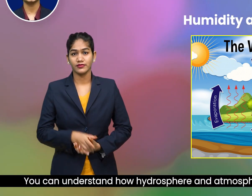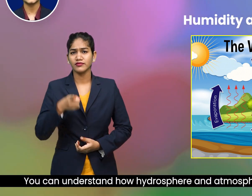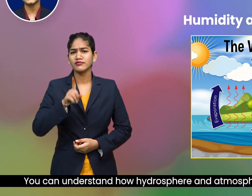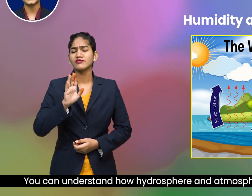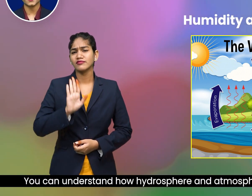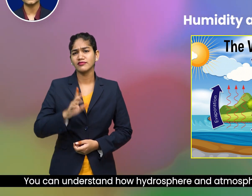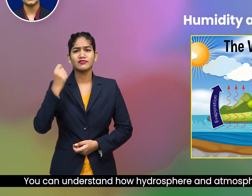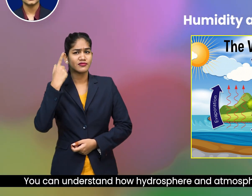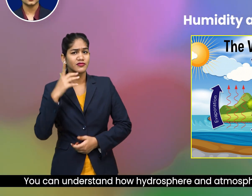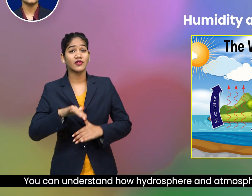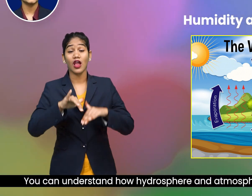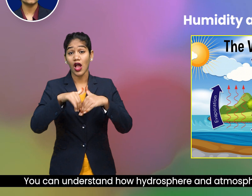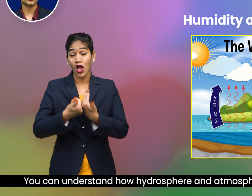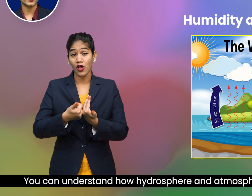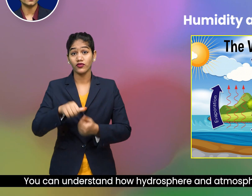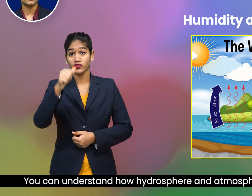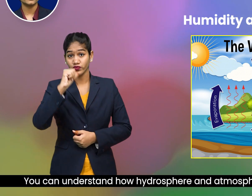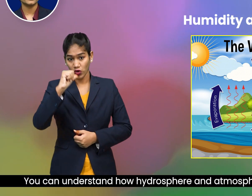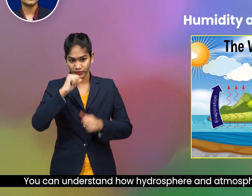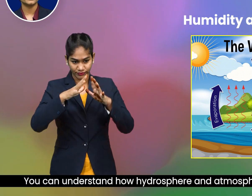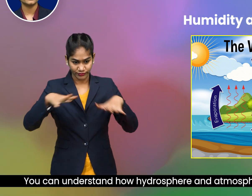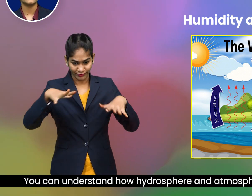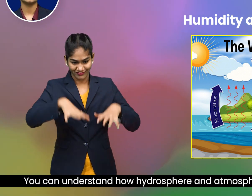You can understand how hydrosphere